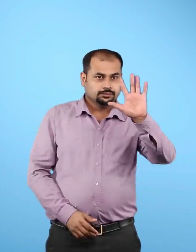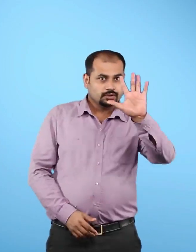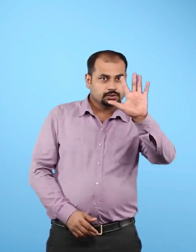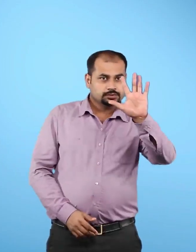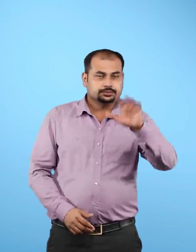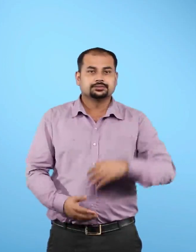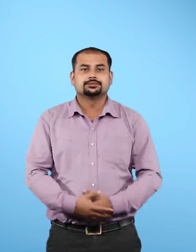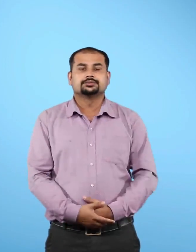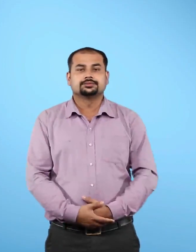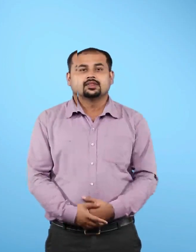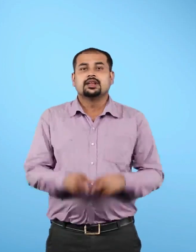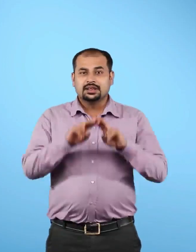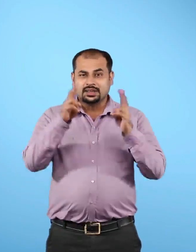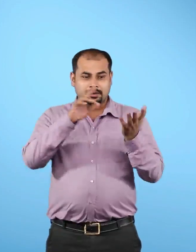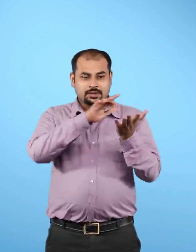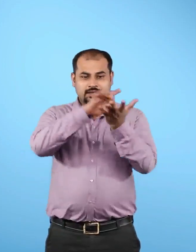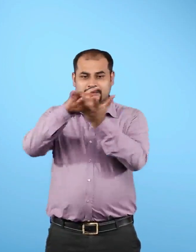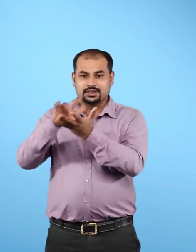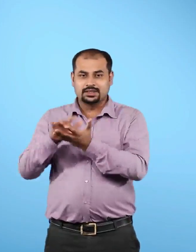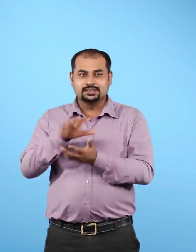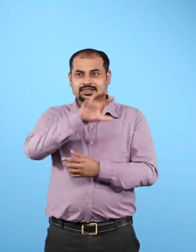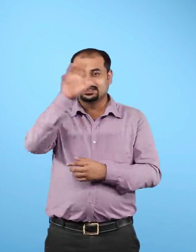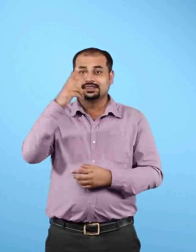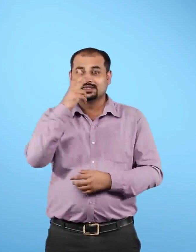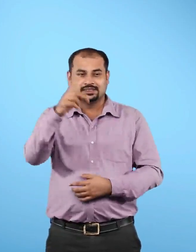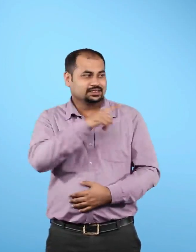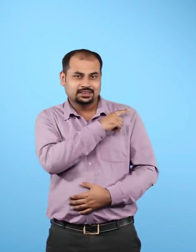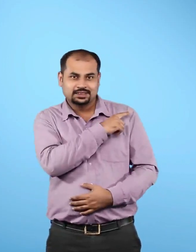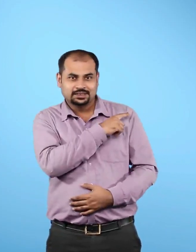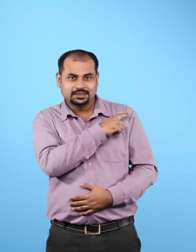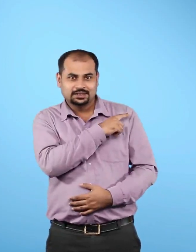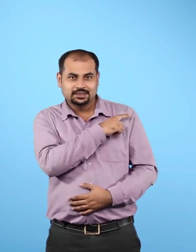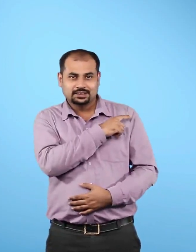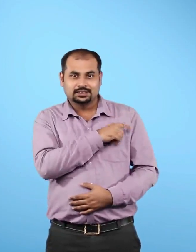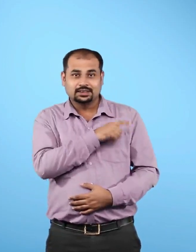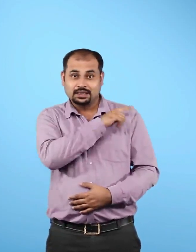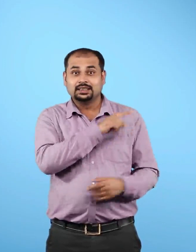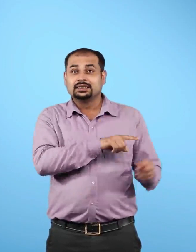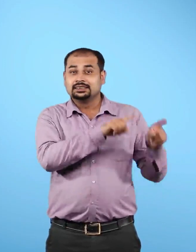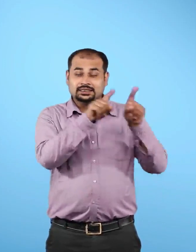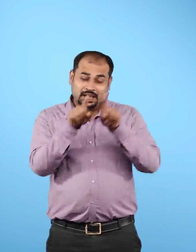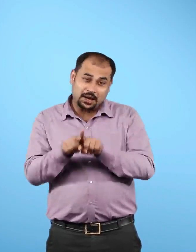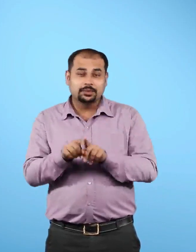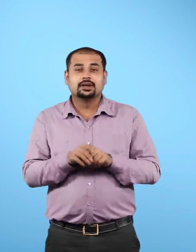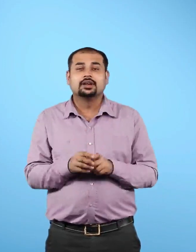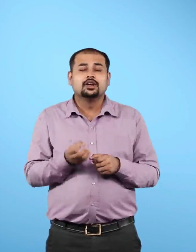5. The temperature in these cities was also noted at 3 p.m. on the same